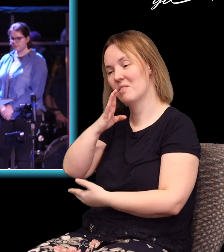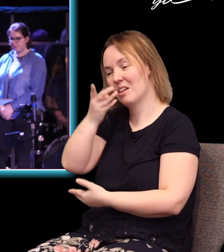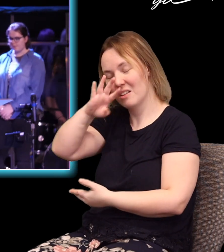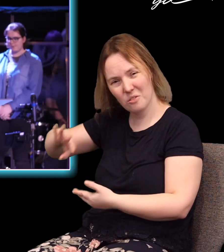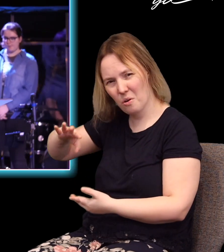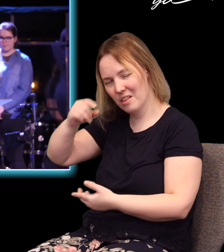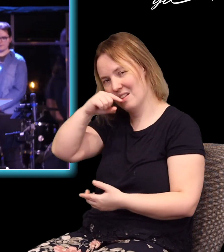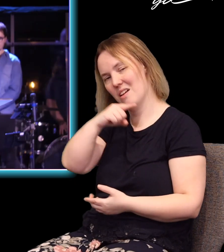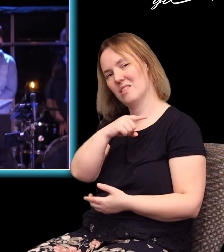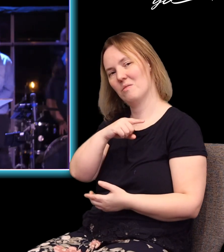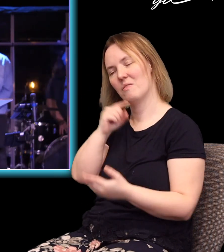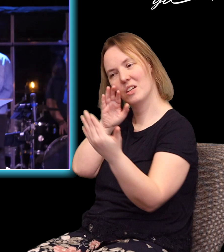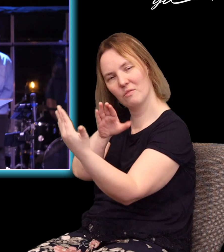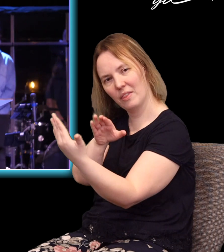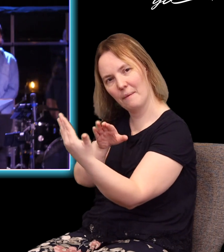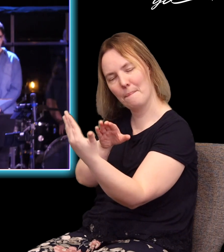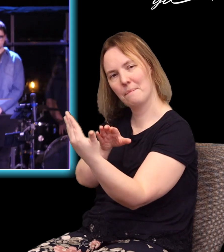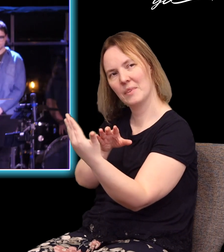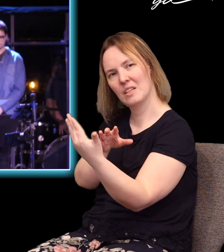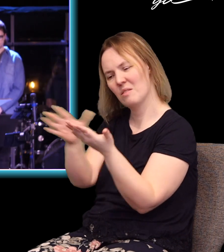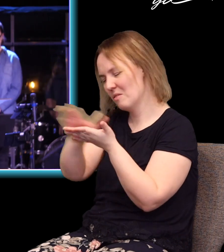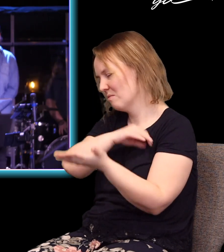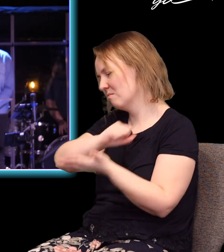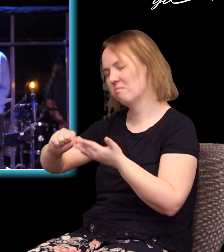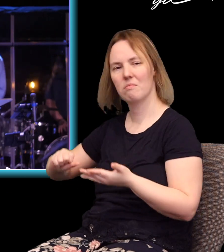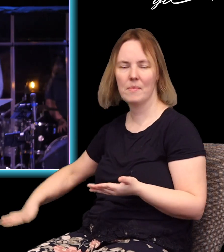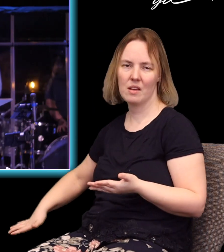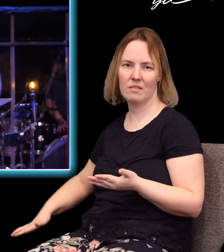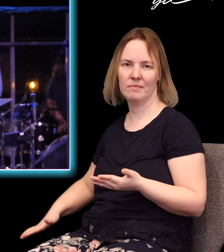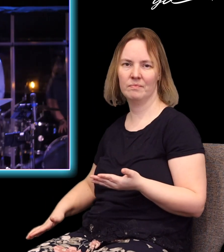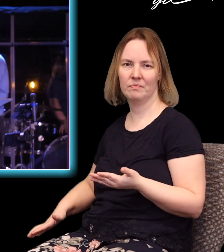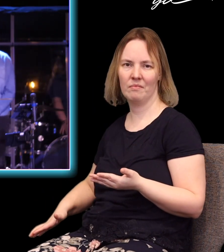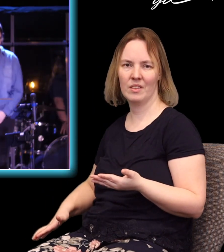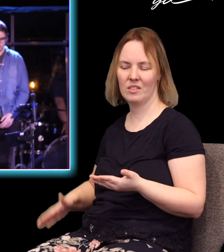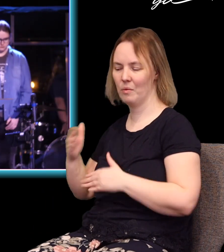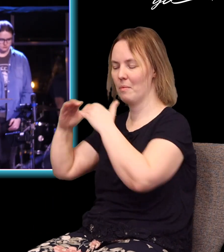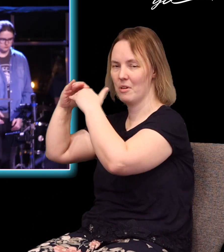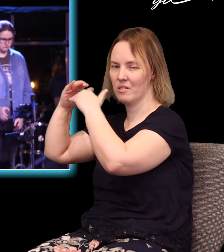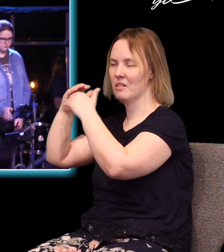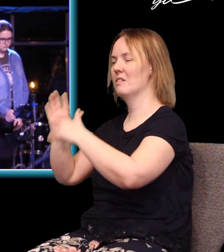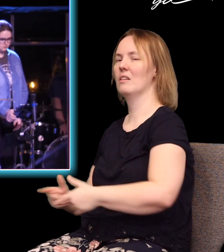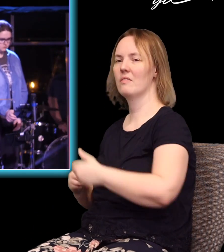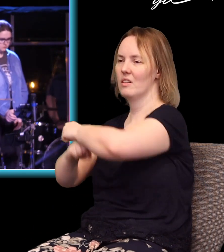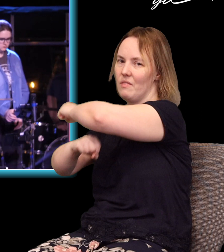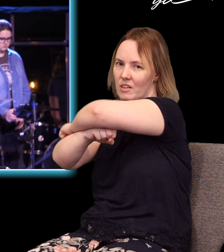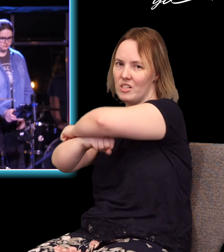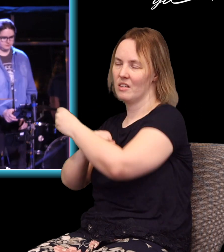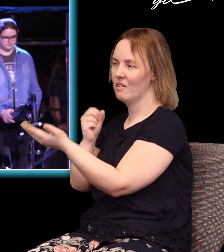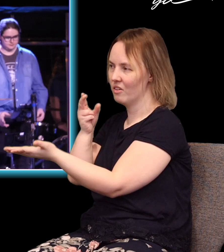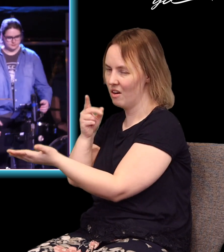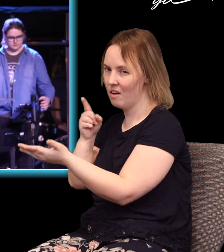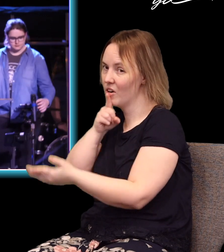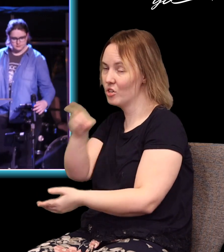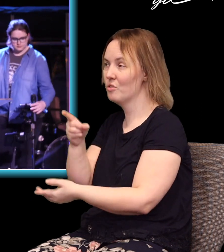We have to confront them. And we have to cast them out so that we can build our lives on the foundation of our